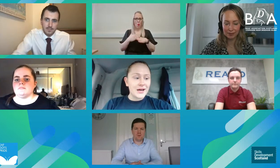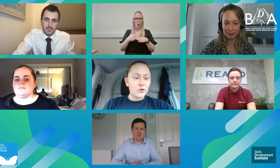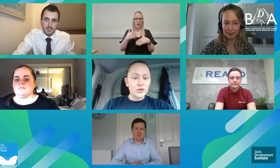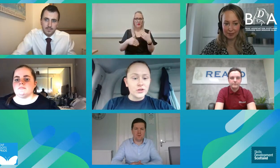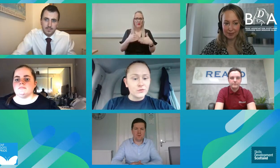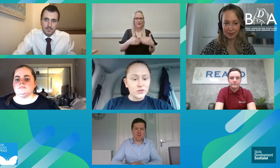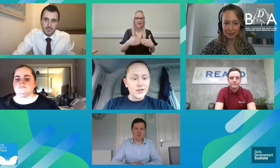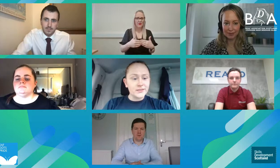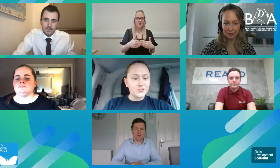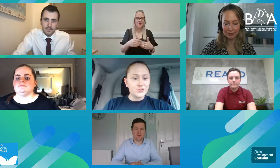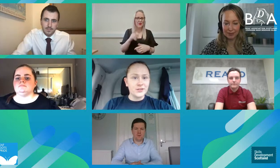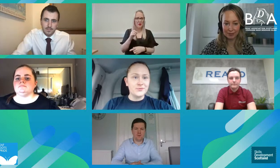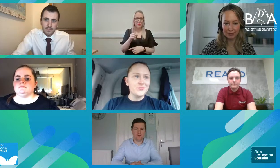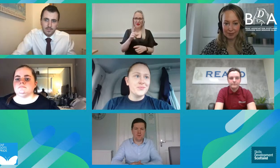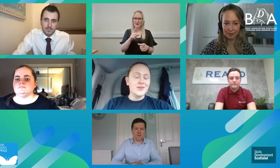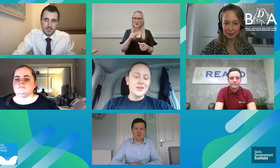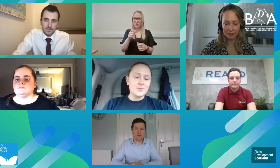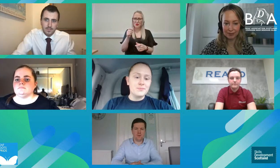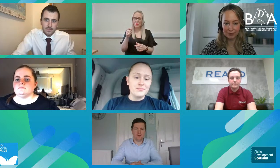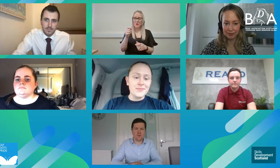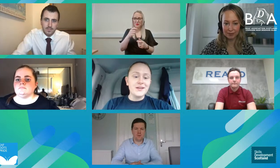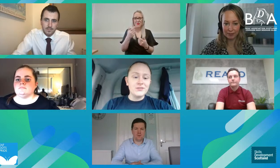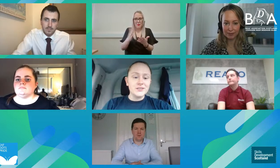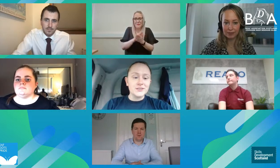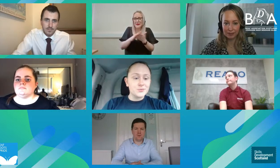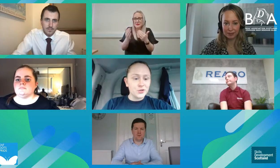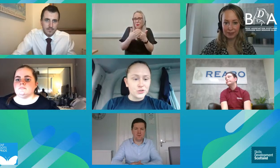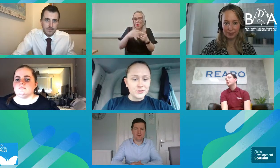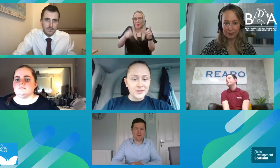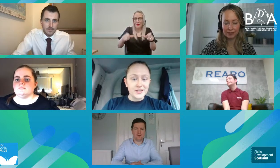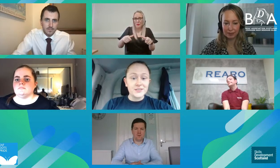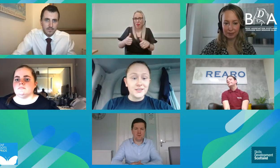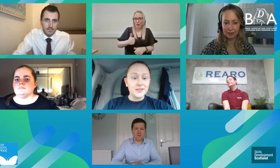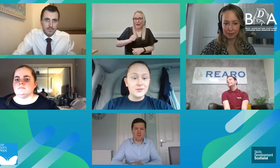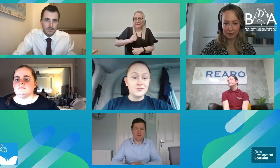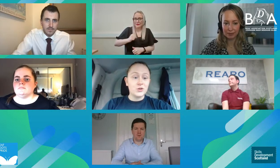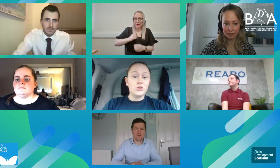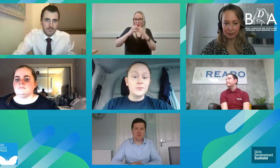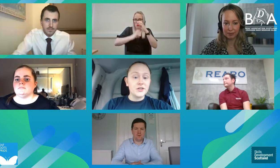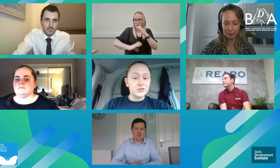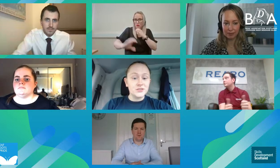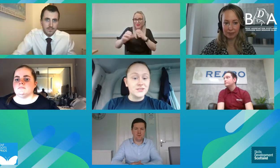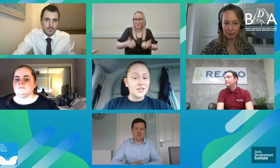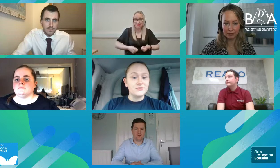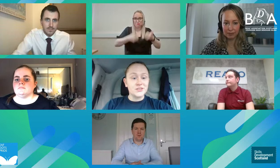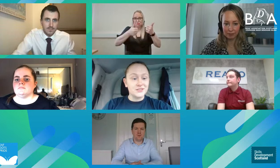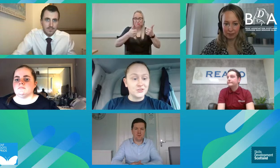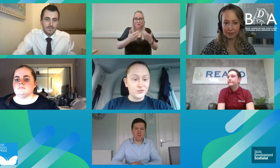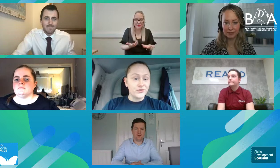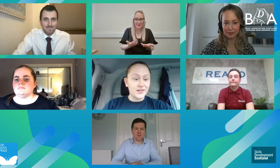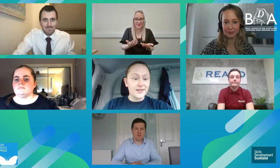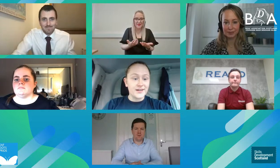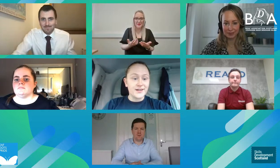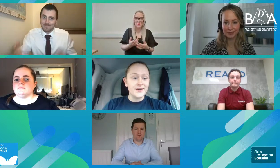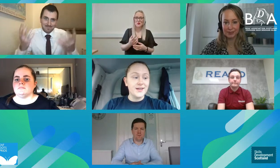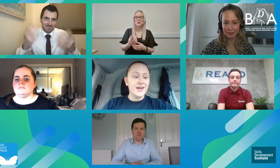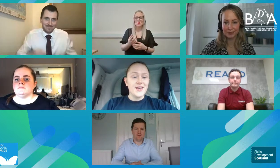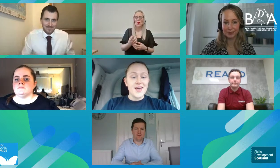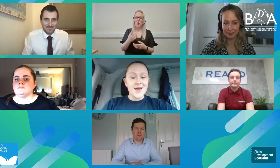people rely on their phone lines. The main reason is because in case you need to call emergency services or something